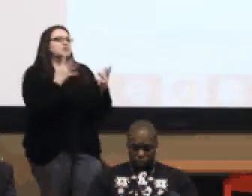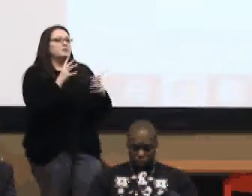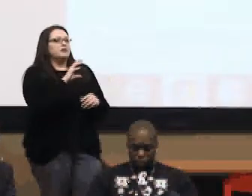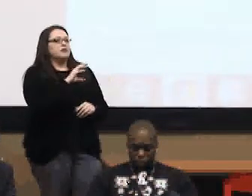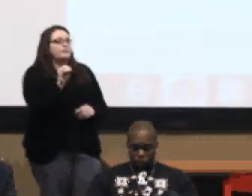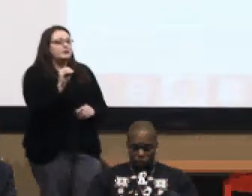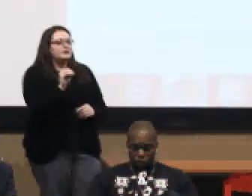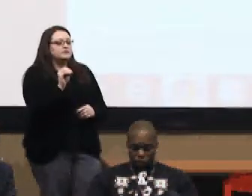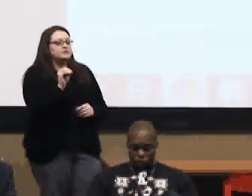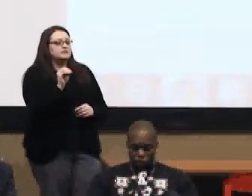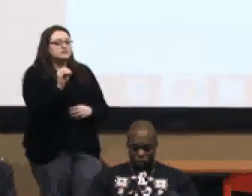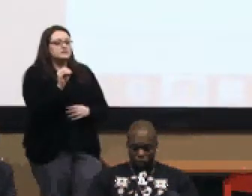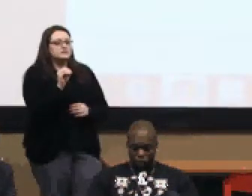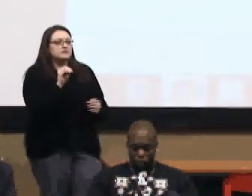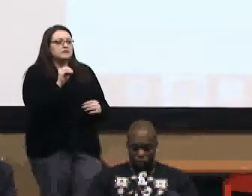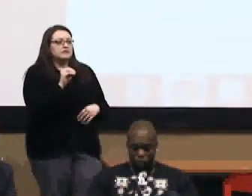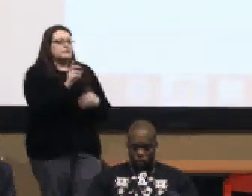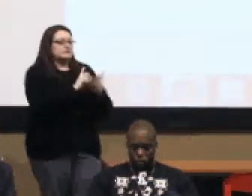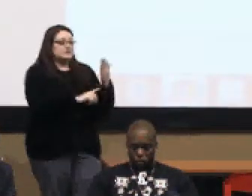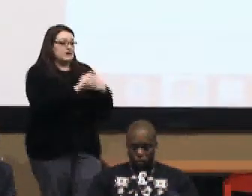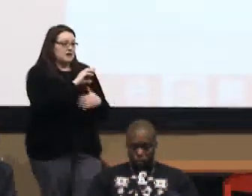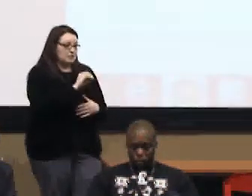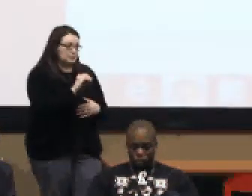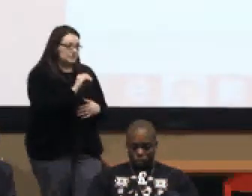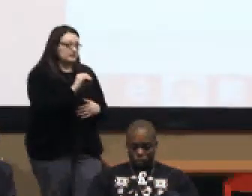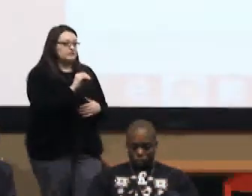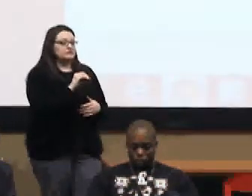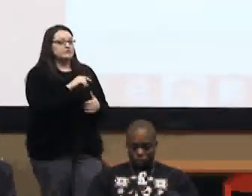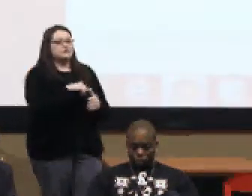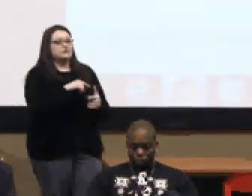companies, design companies,